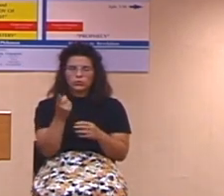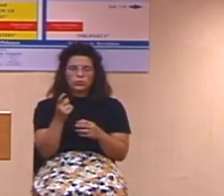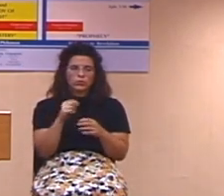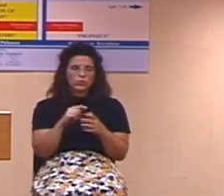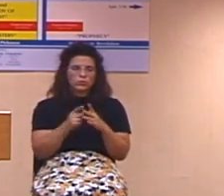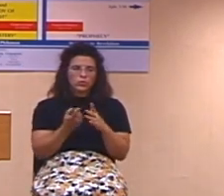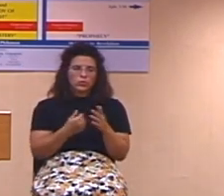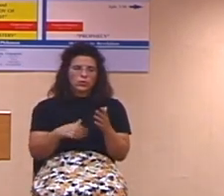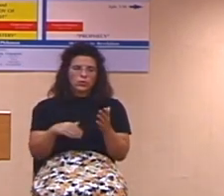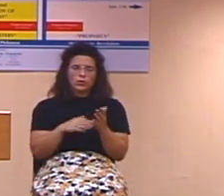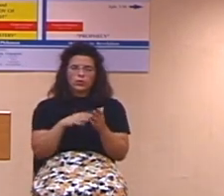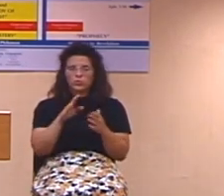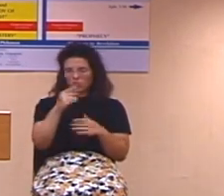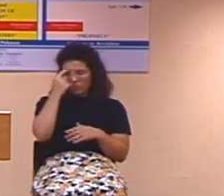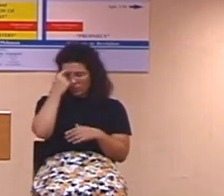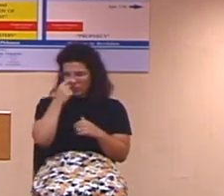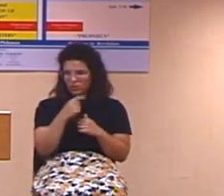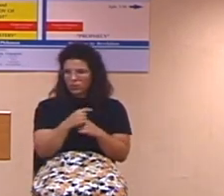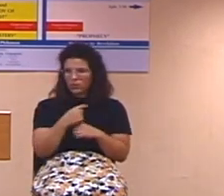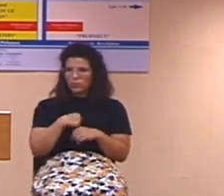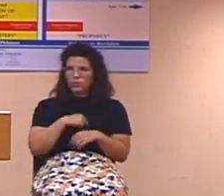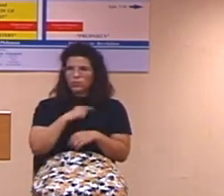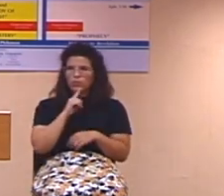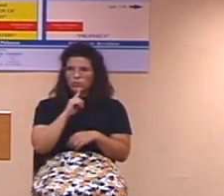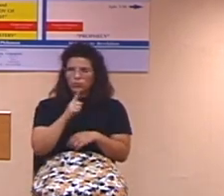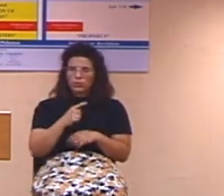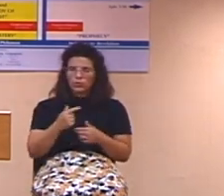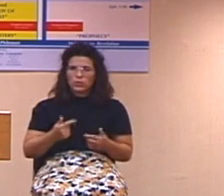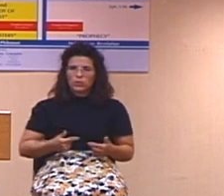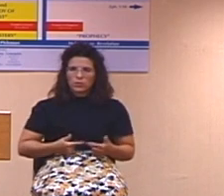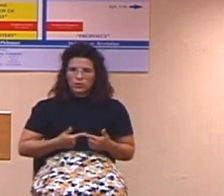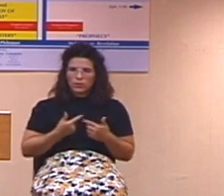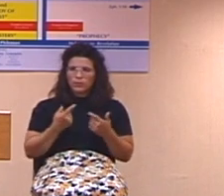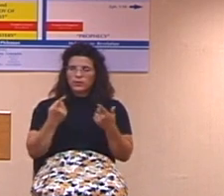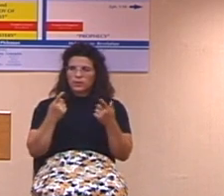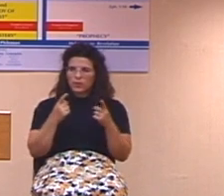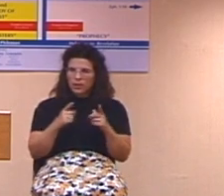thinking. Because where real living happens,